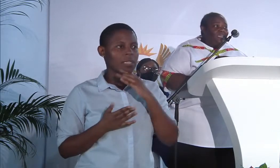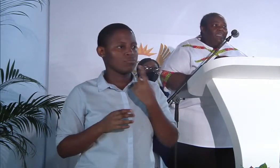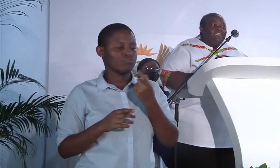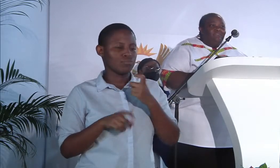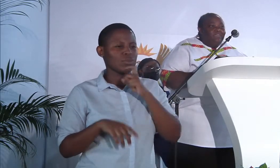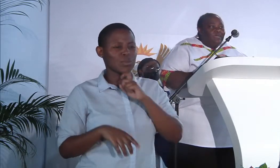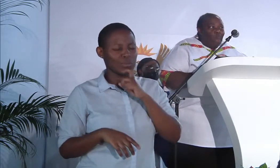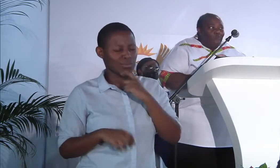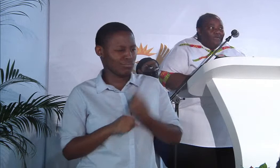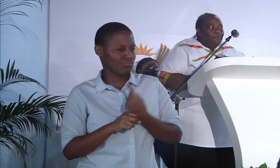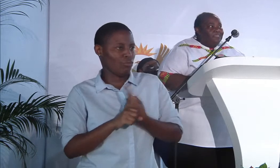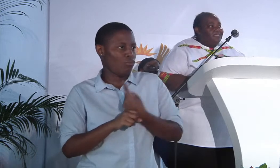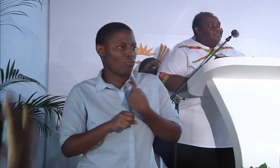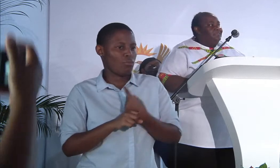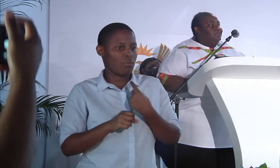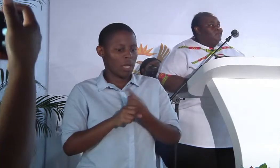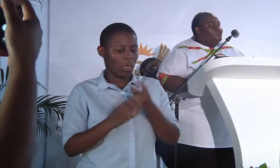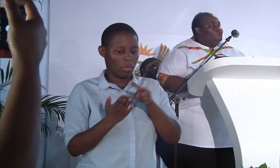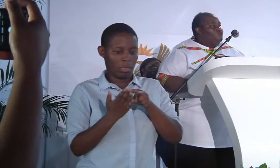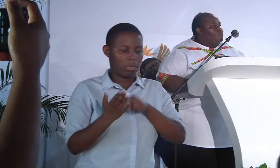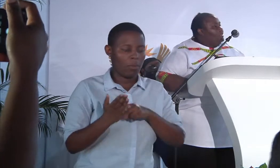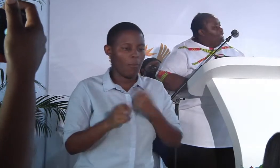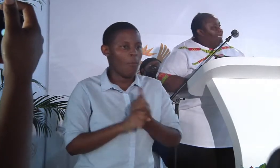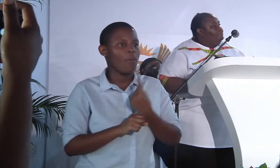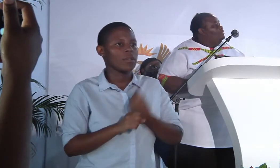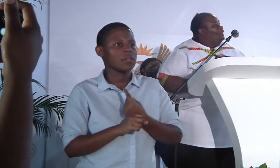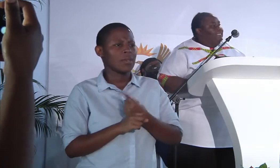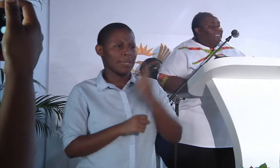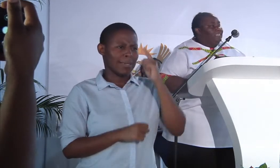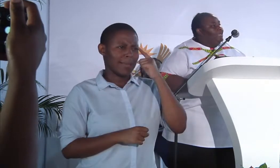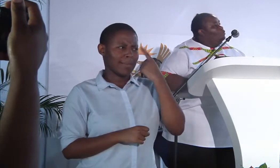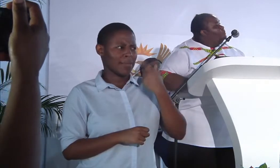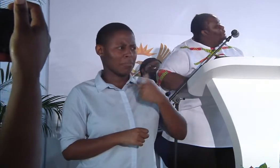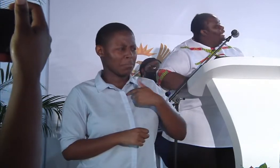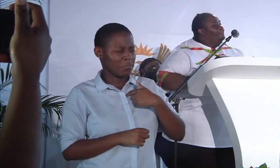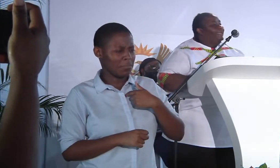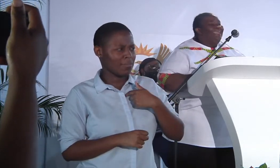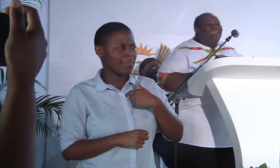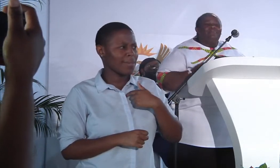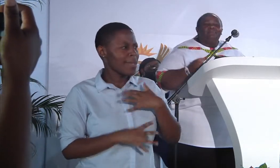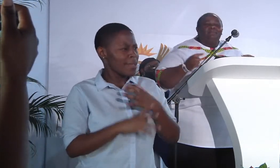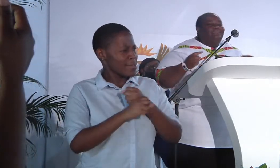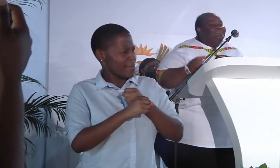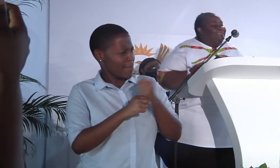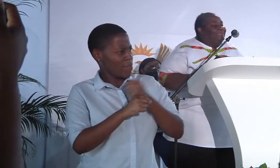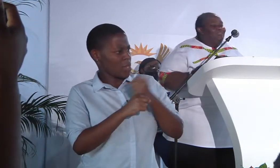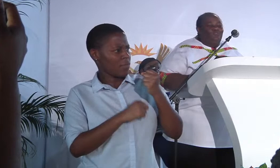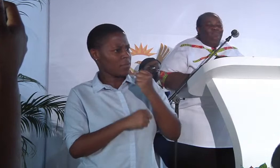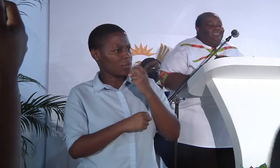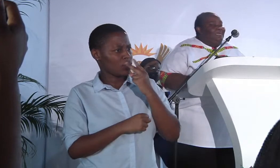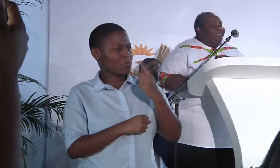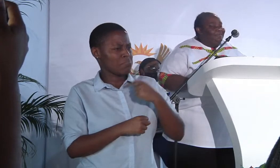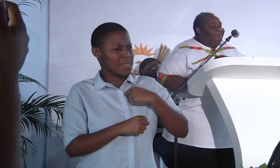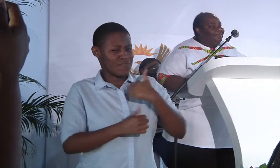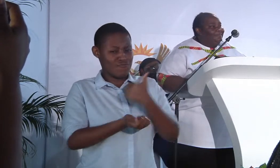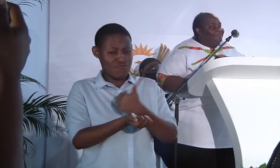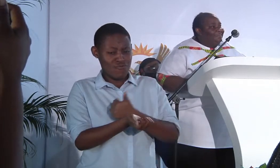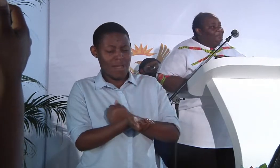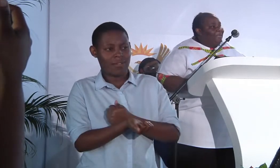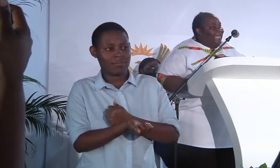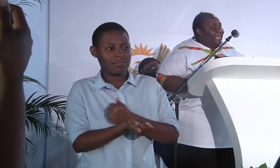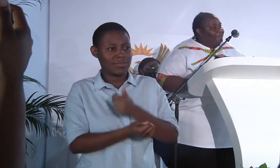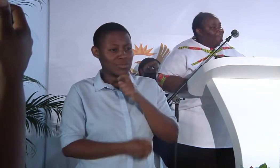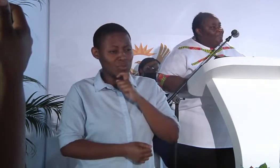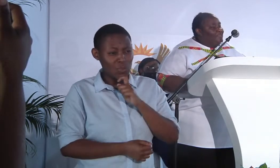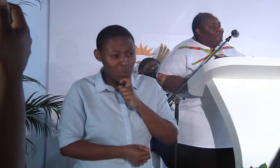is even one person who dreamt one day that I will become a drug user in